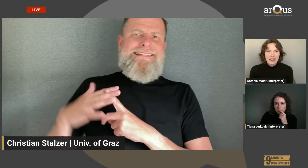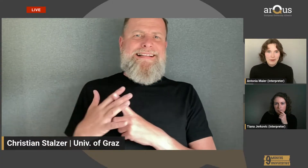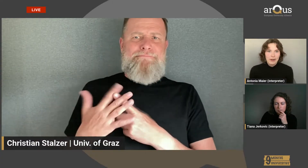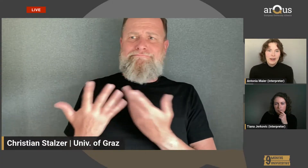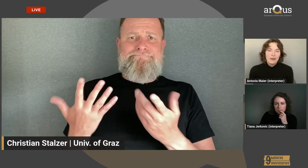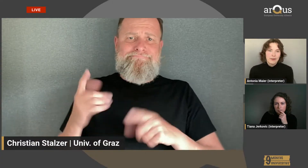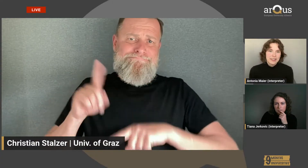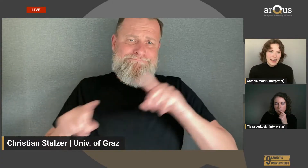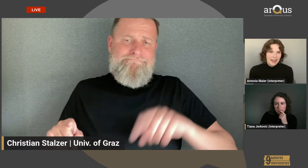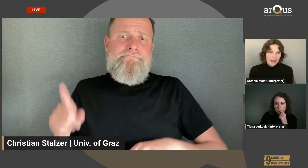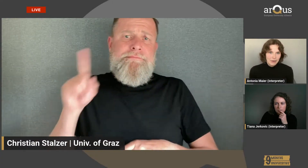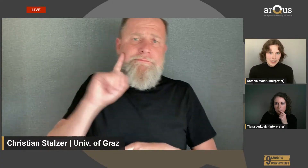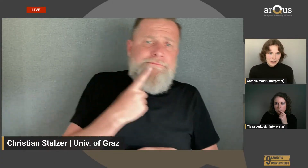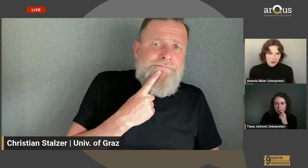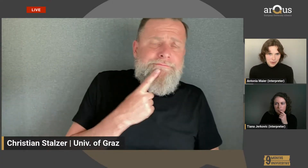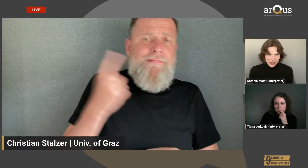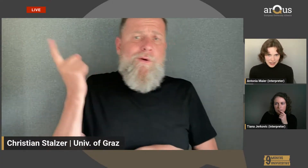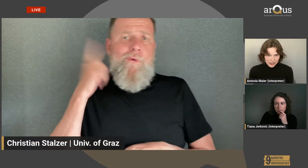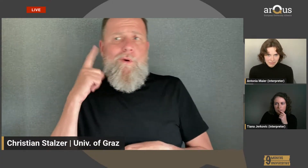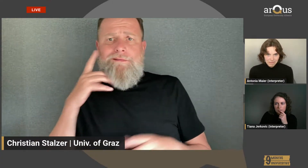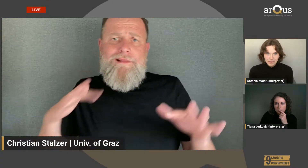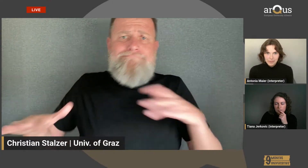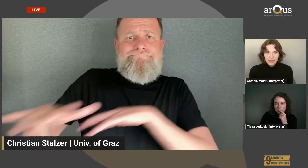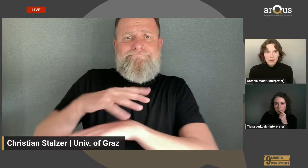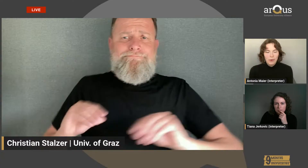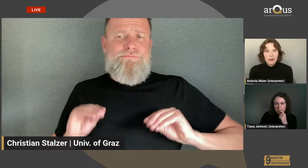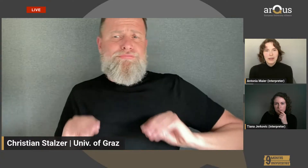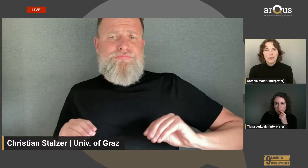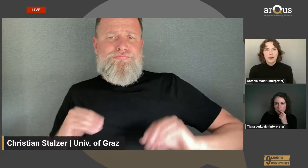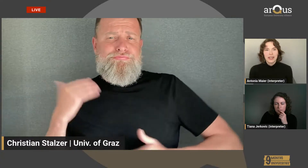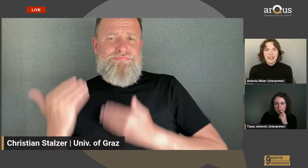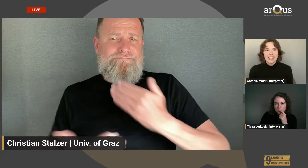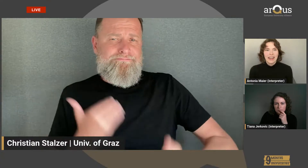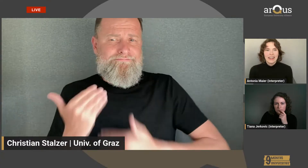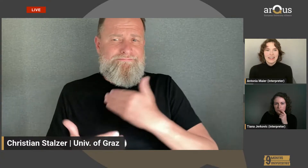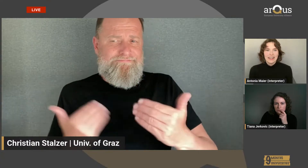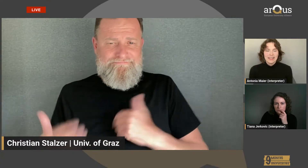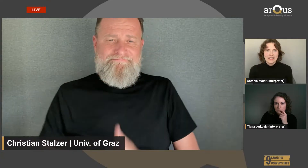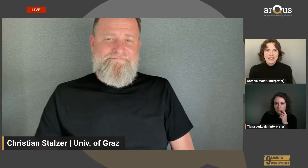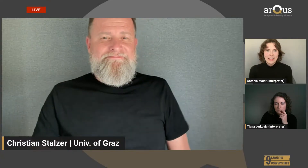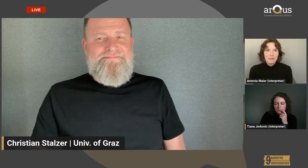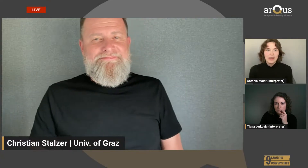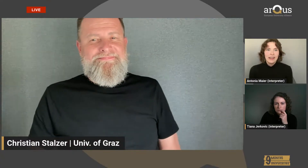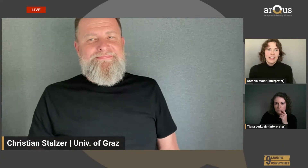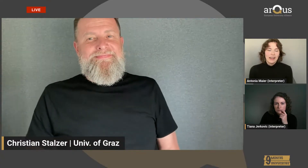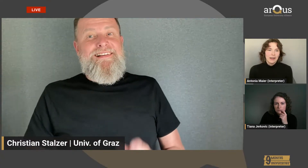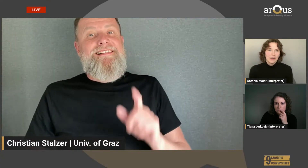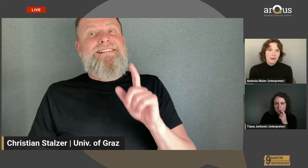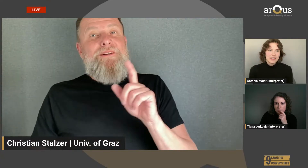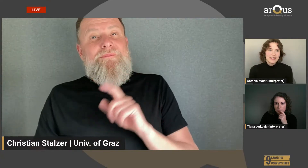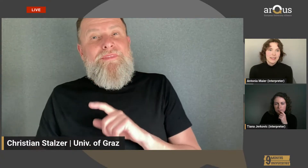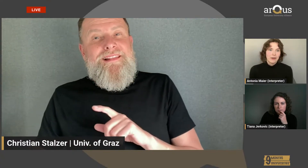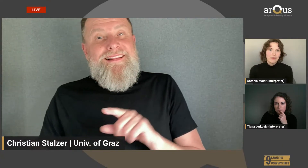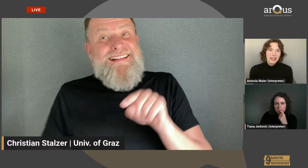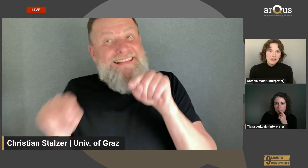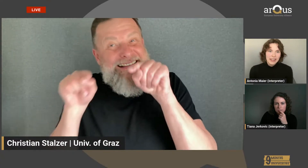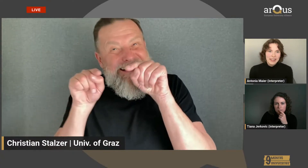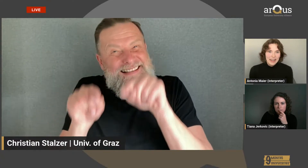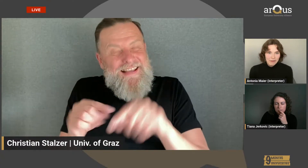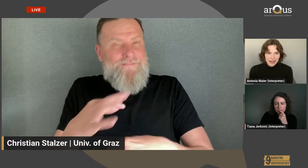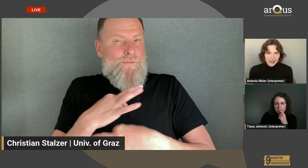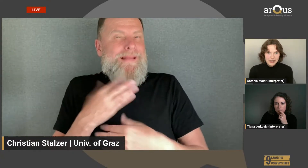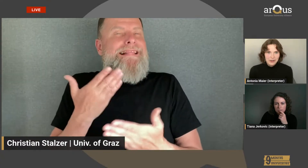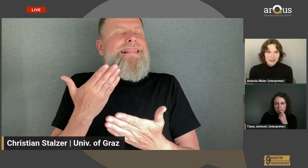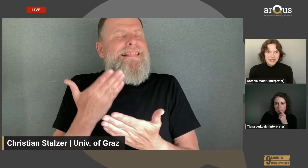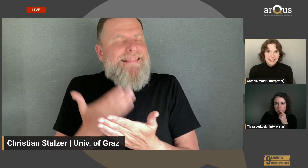graduate level for sign language interpretation. While we are working as a team consisting of hearing and